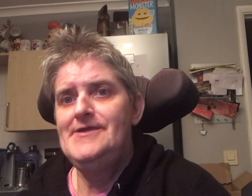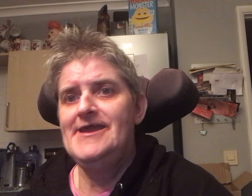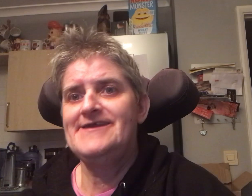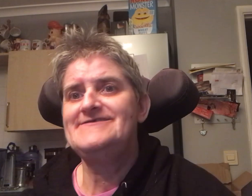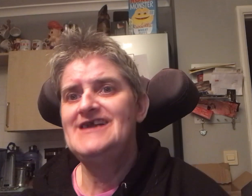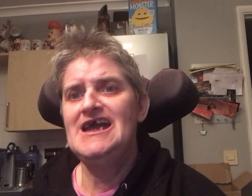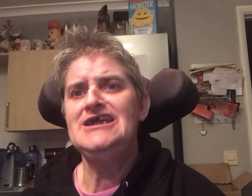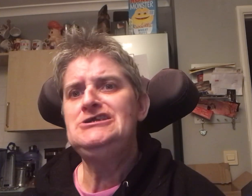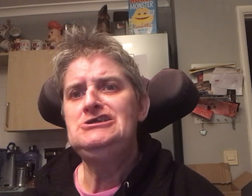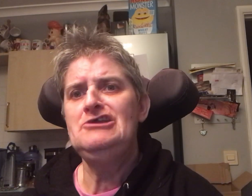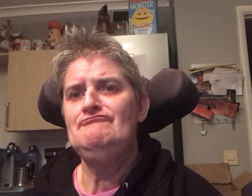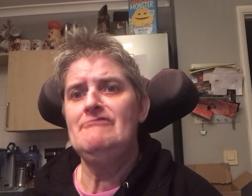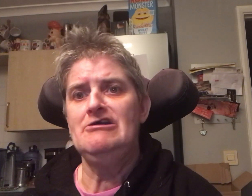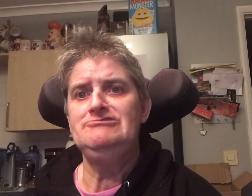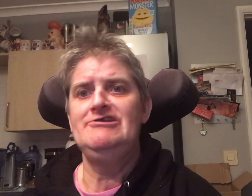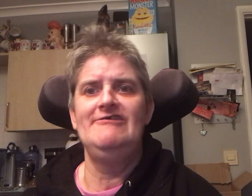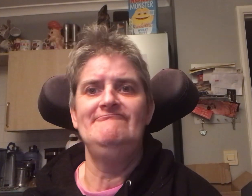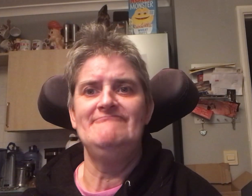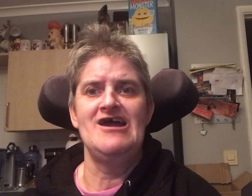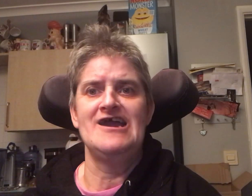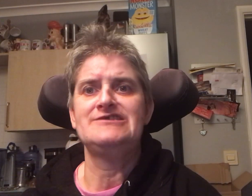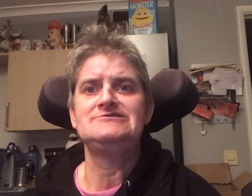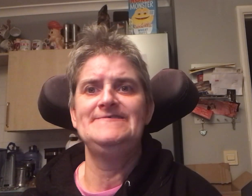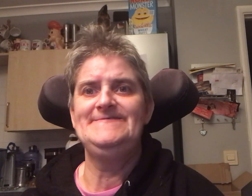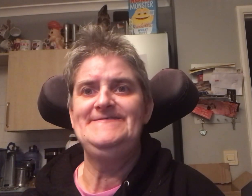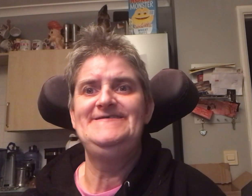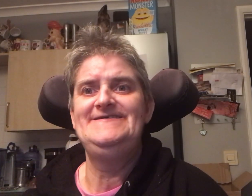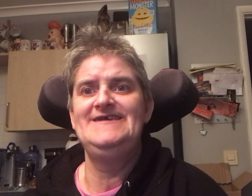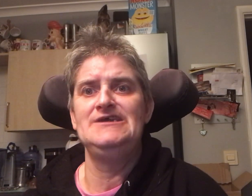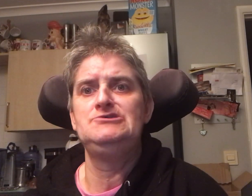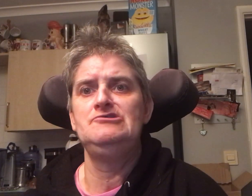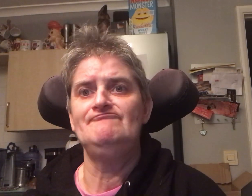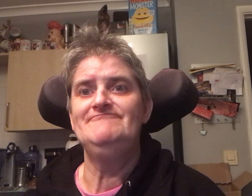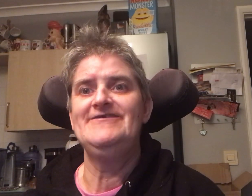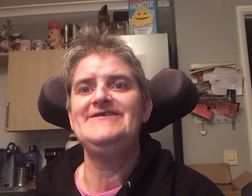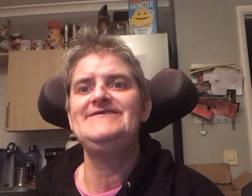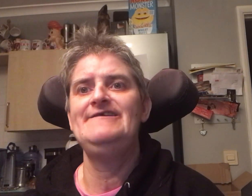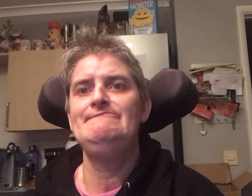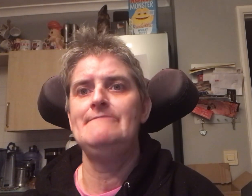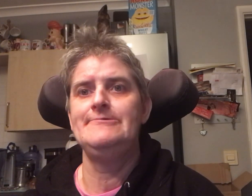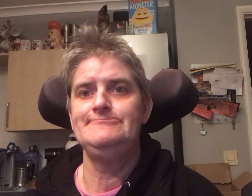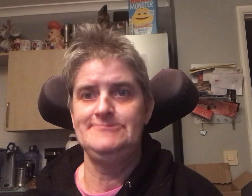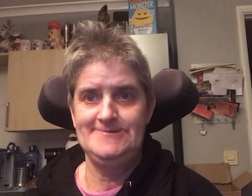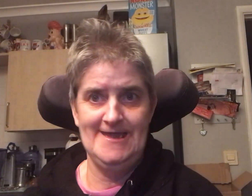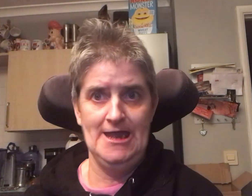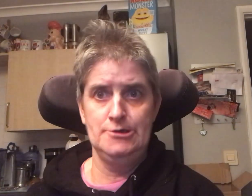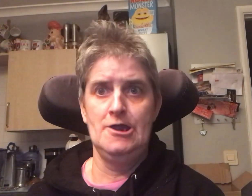in case you went around, cause social media went to them,